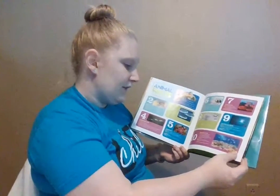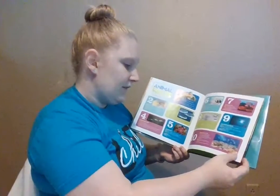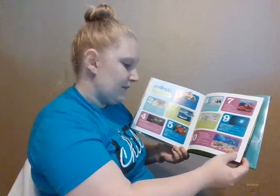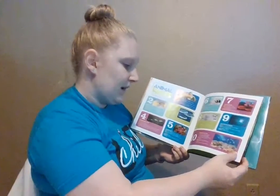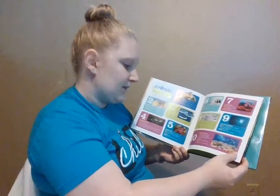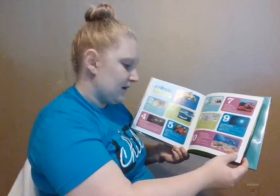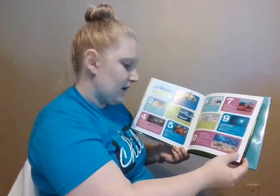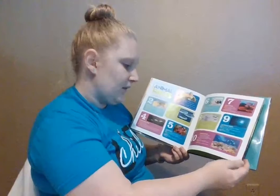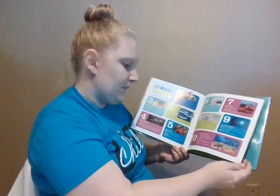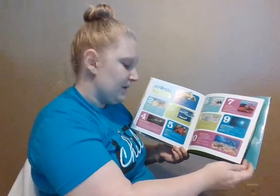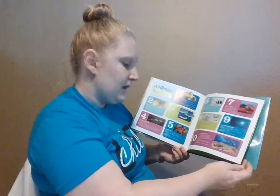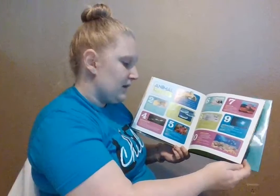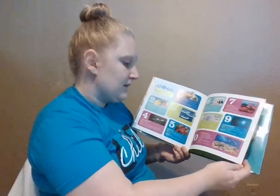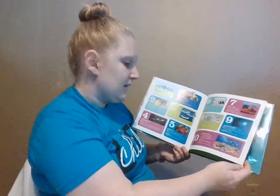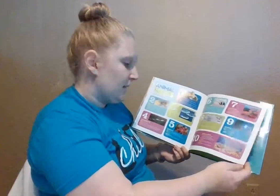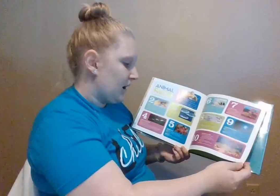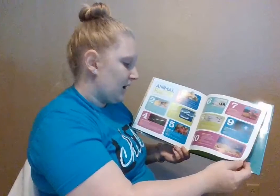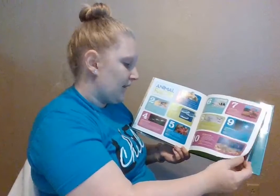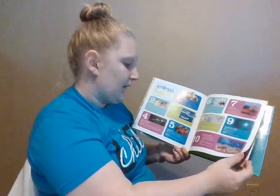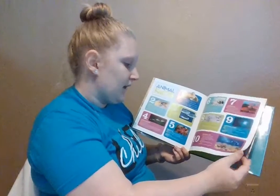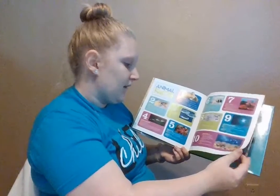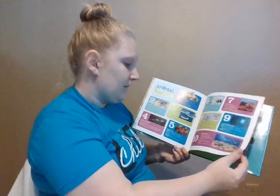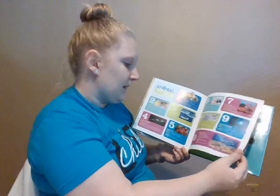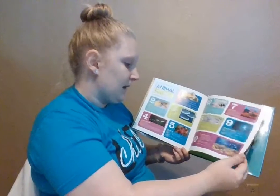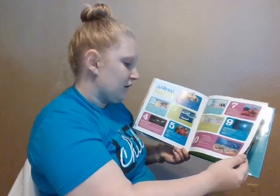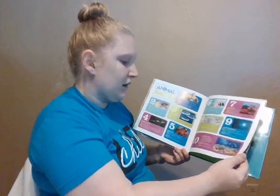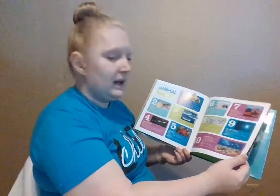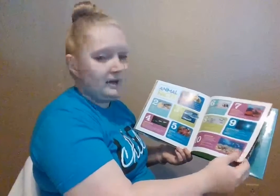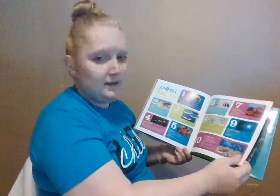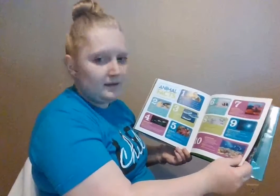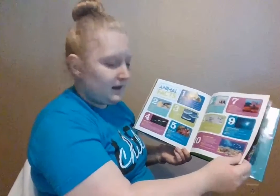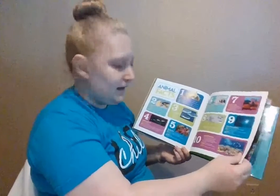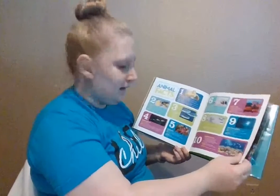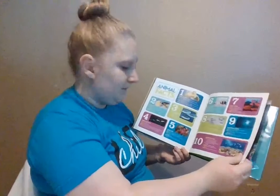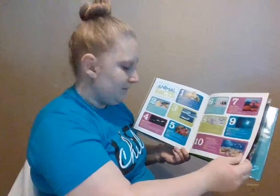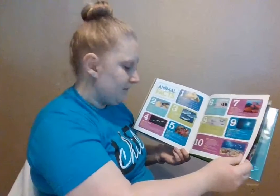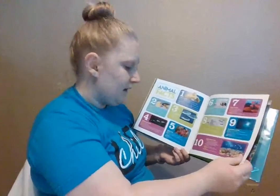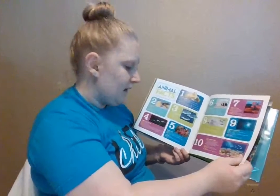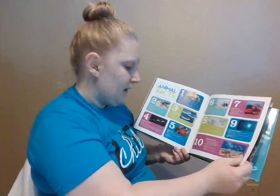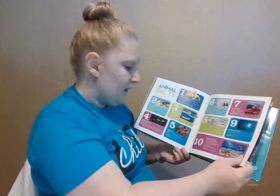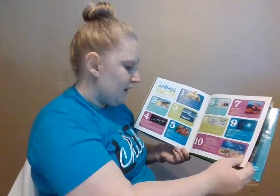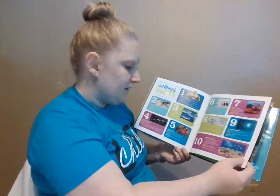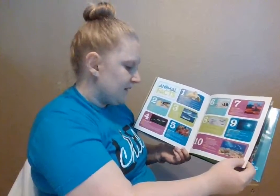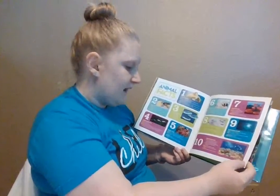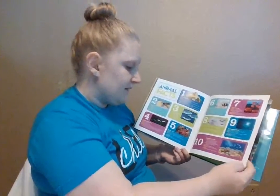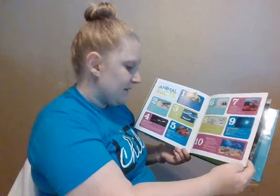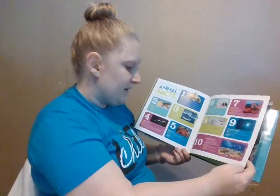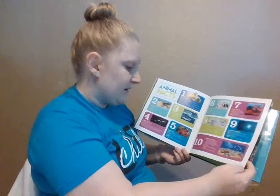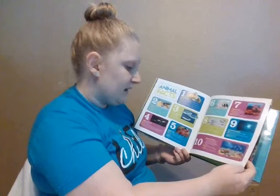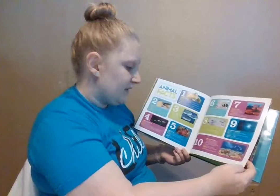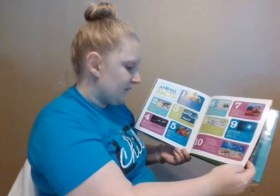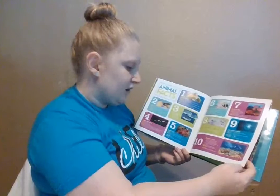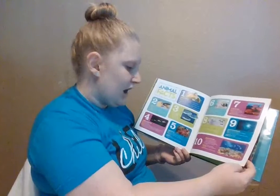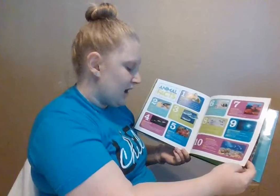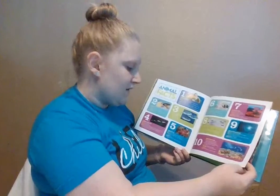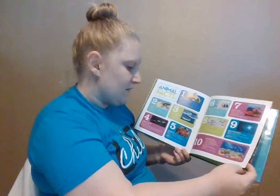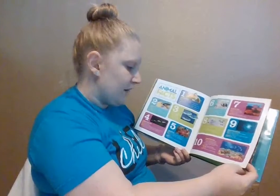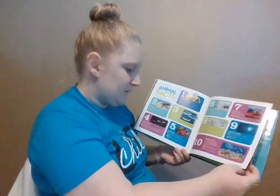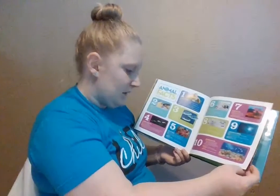of Mexico. Some are in the Mediterranean Sea. Size about the length of a child's baseball